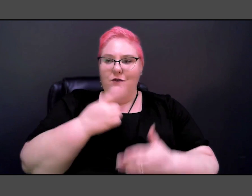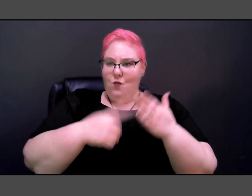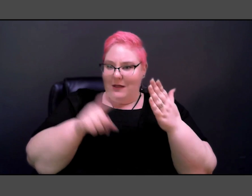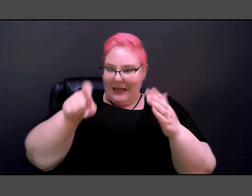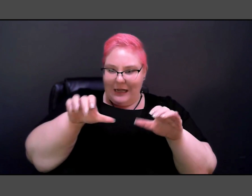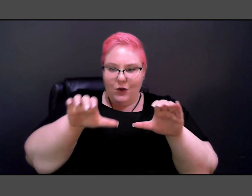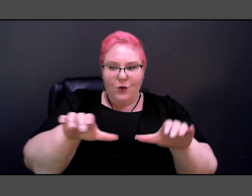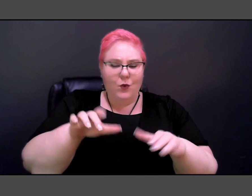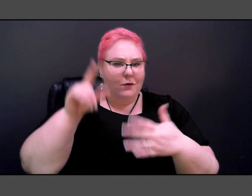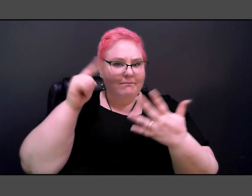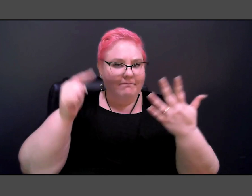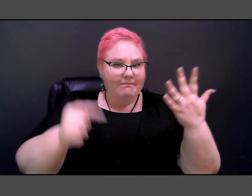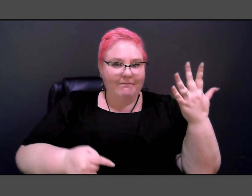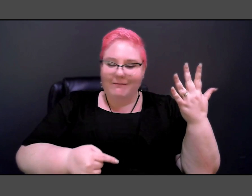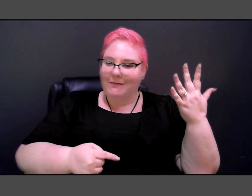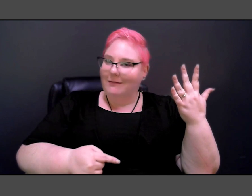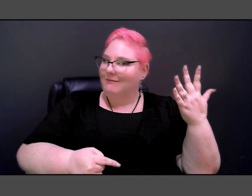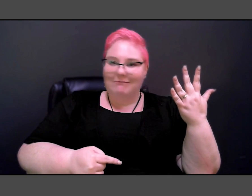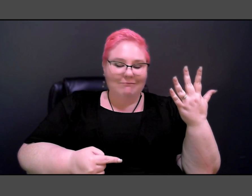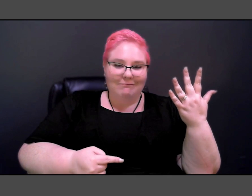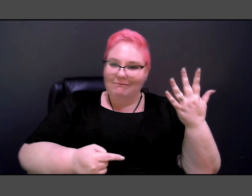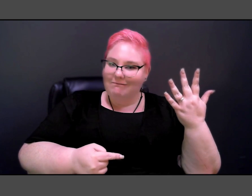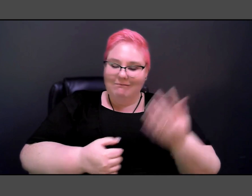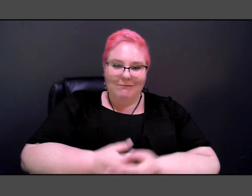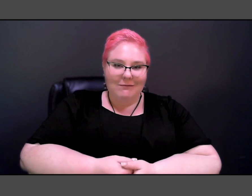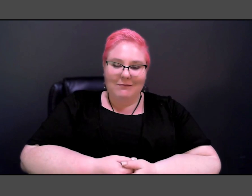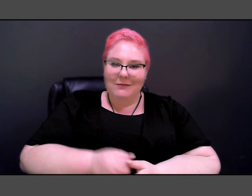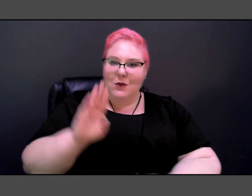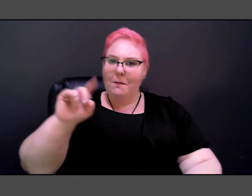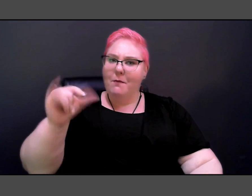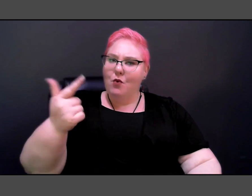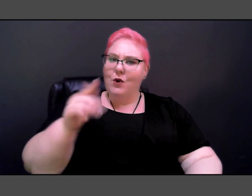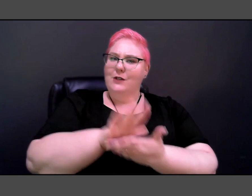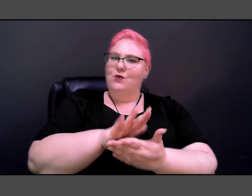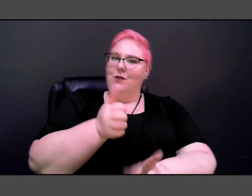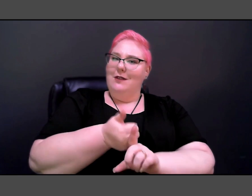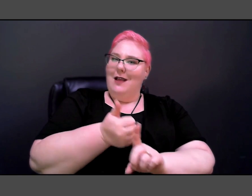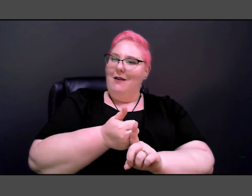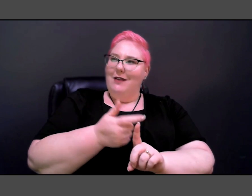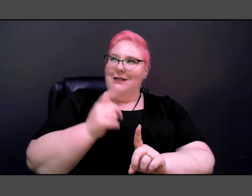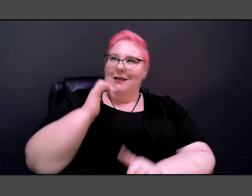So even boarding school itself feels like a misnomer.